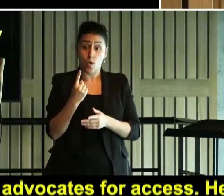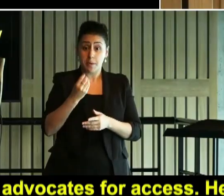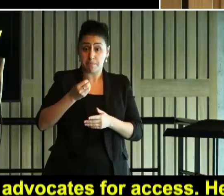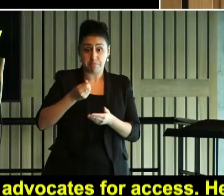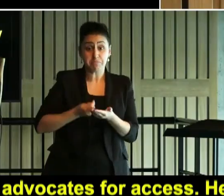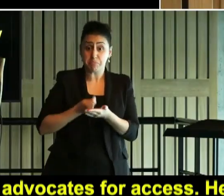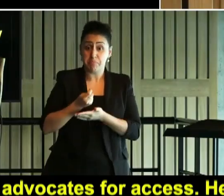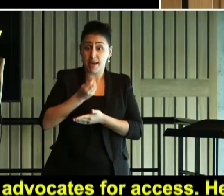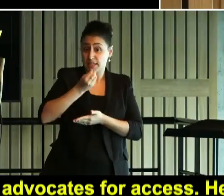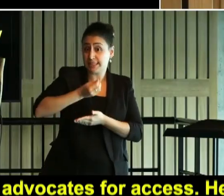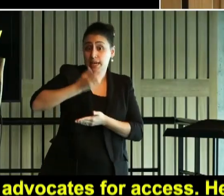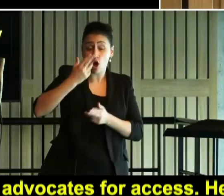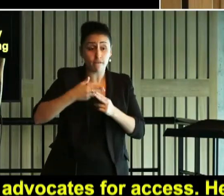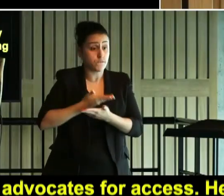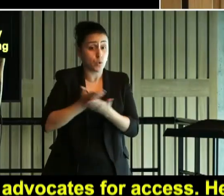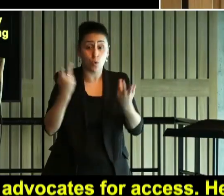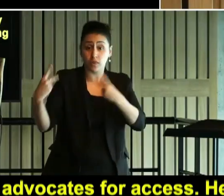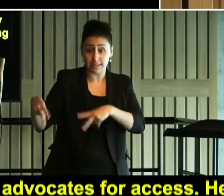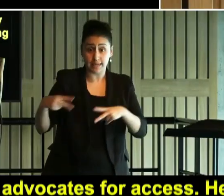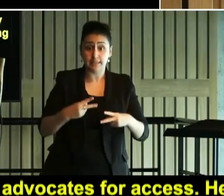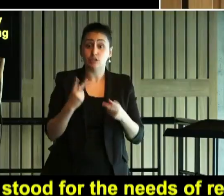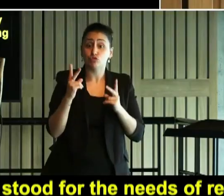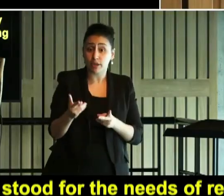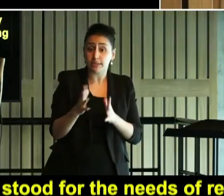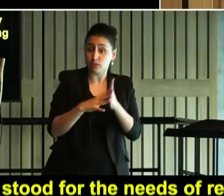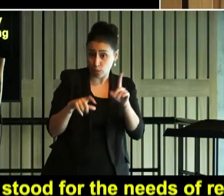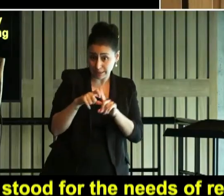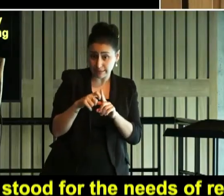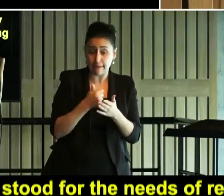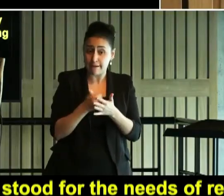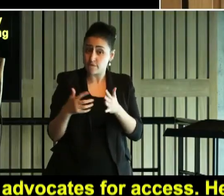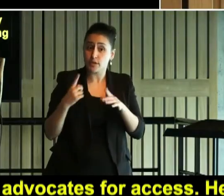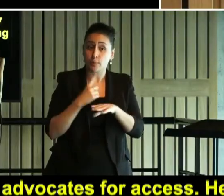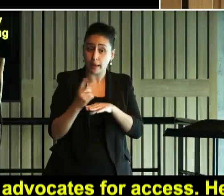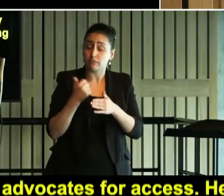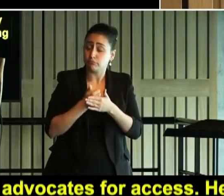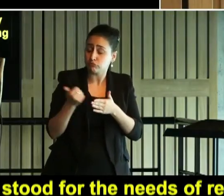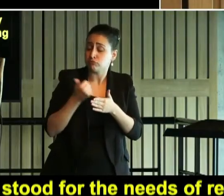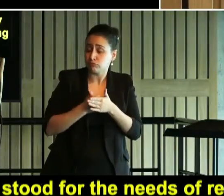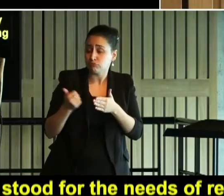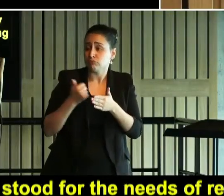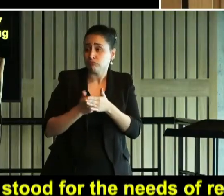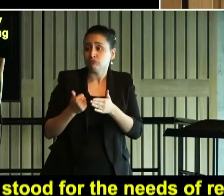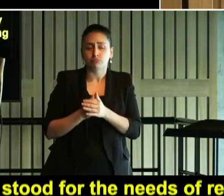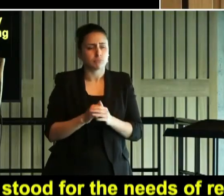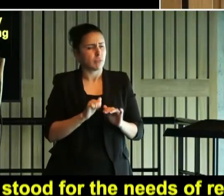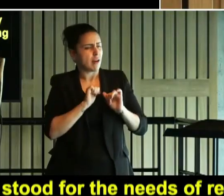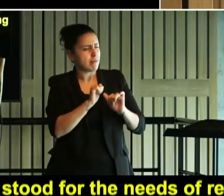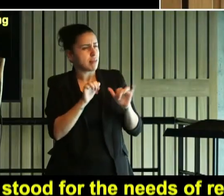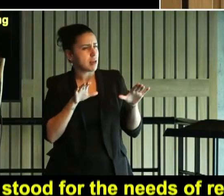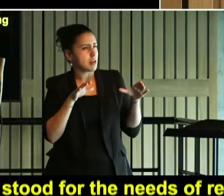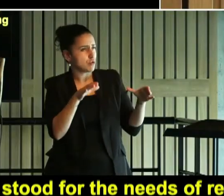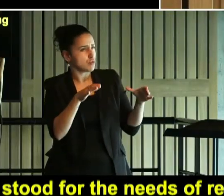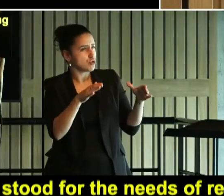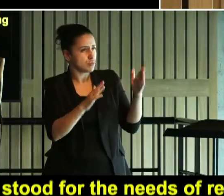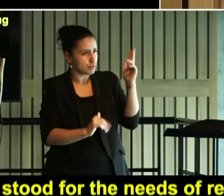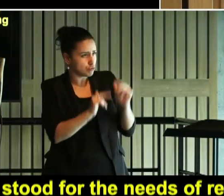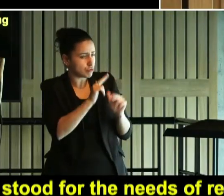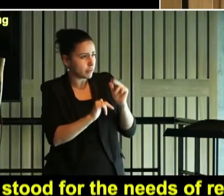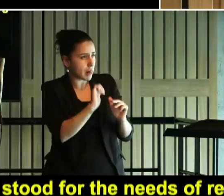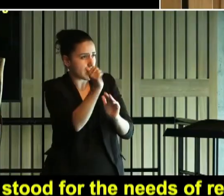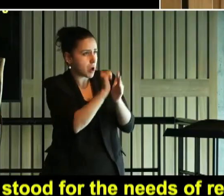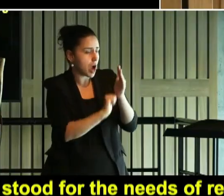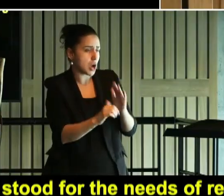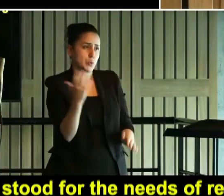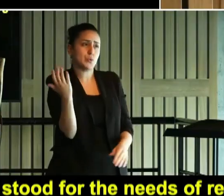the dancers. And the way that I saw them work together from their experience to create what was real change